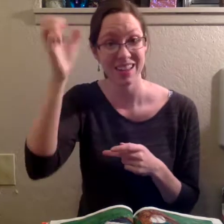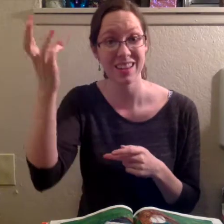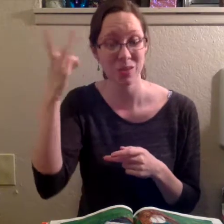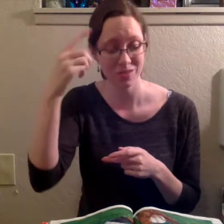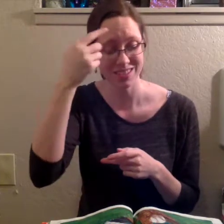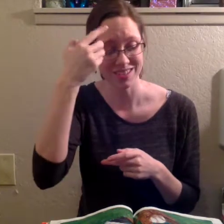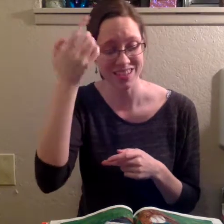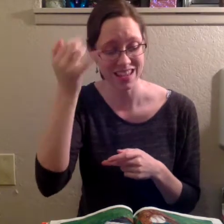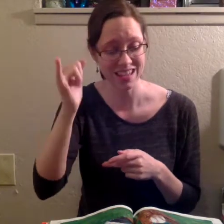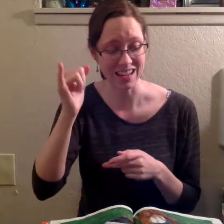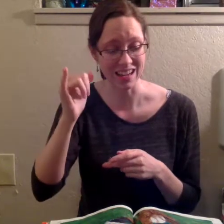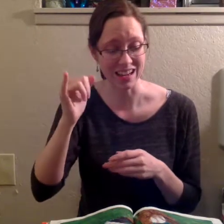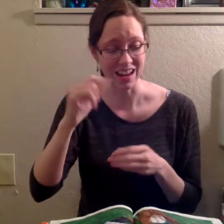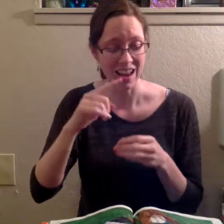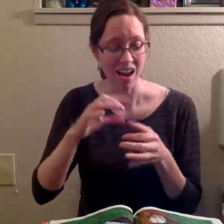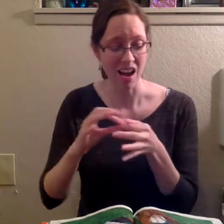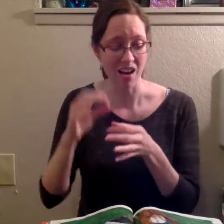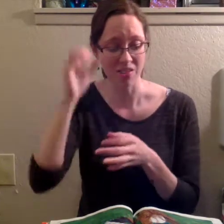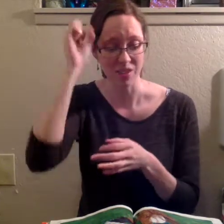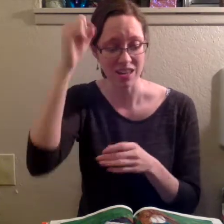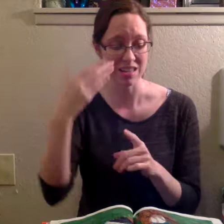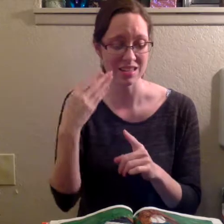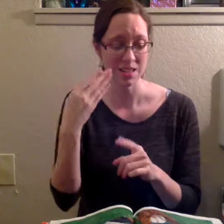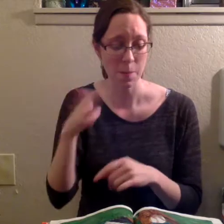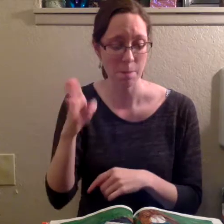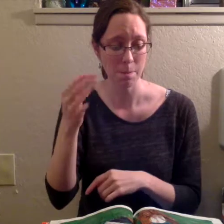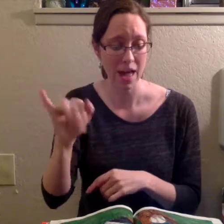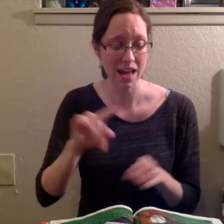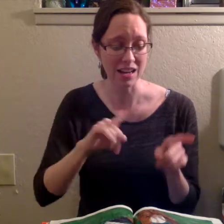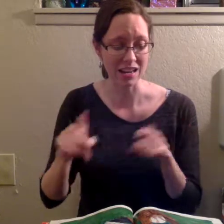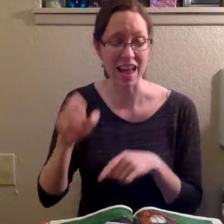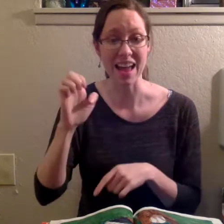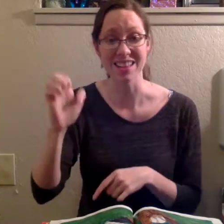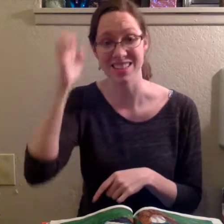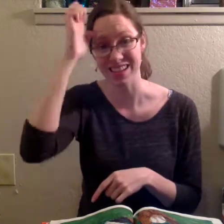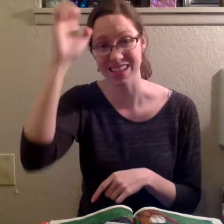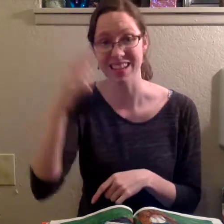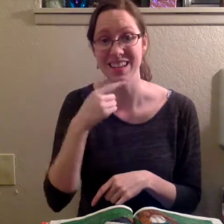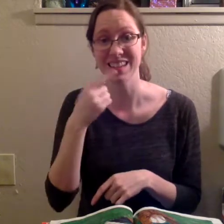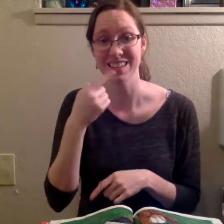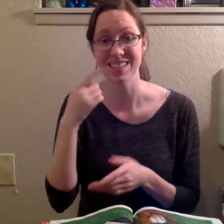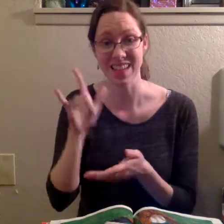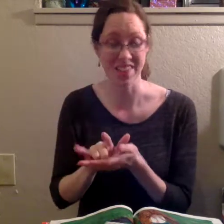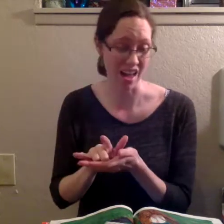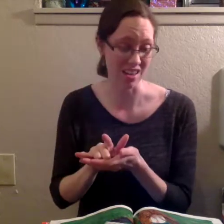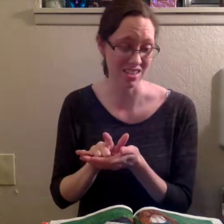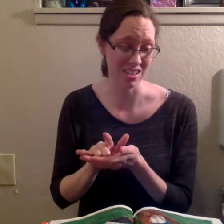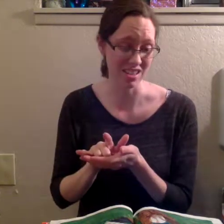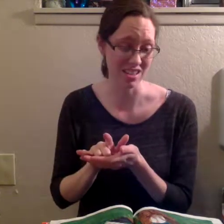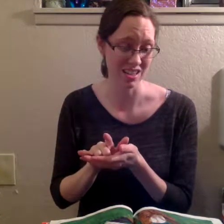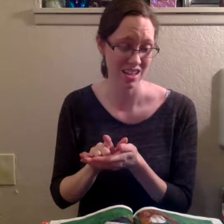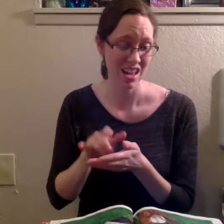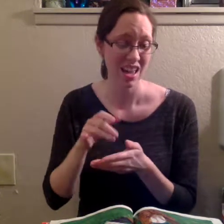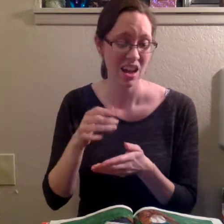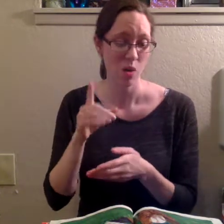He was thinking of his batting as he said that.